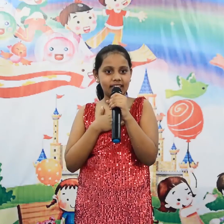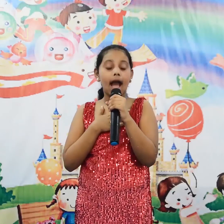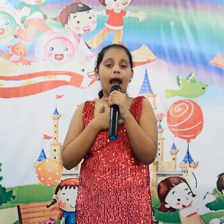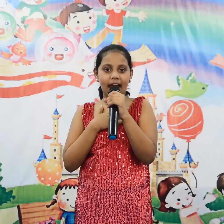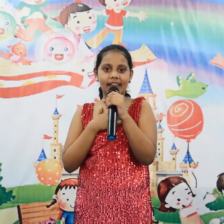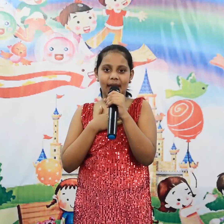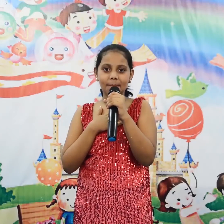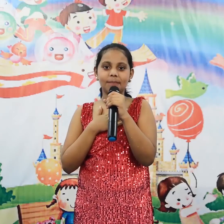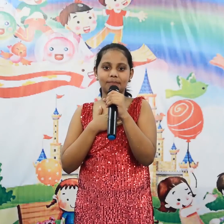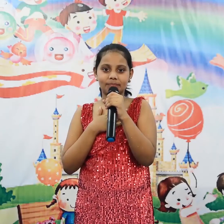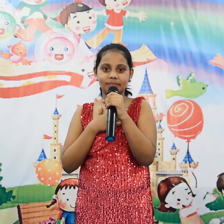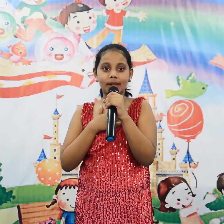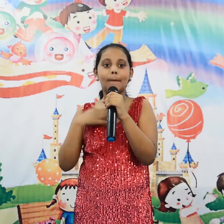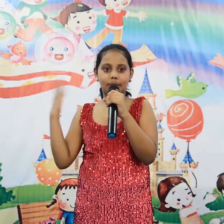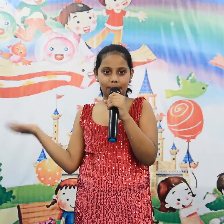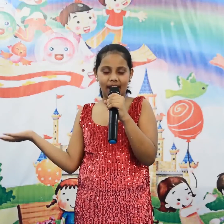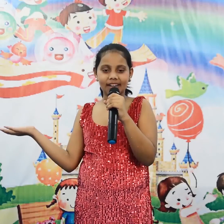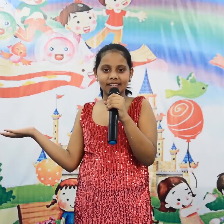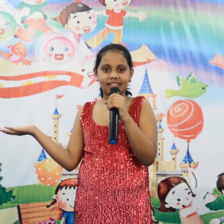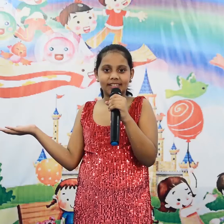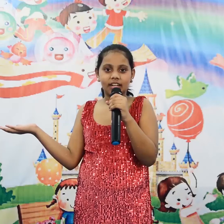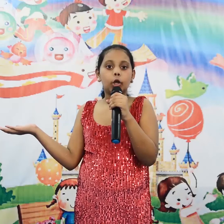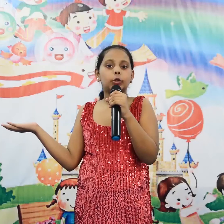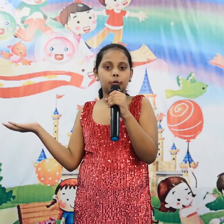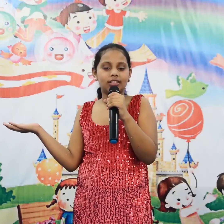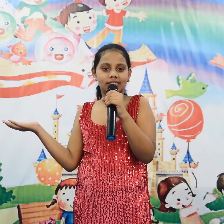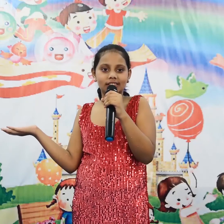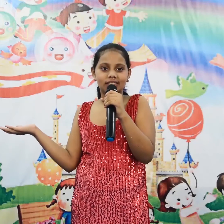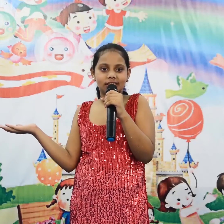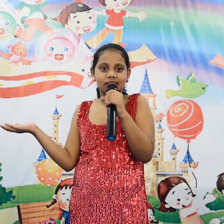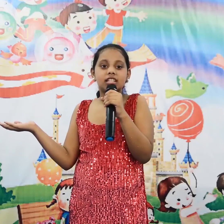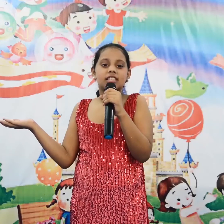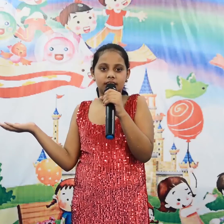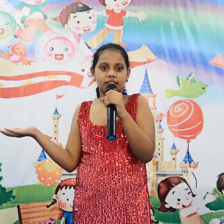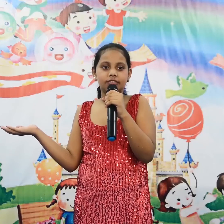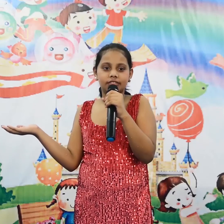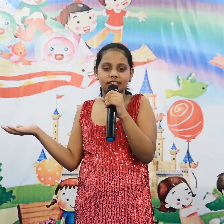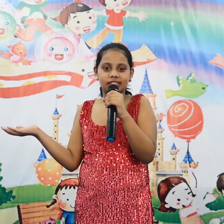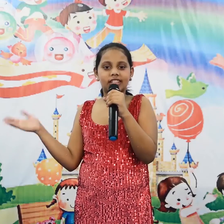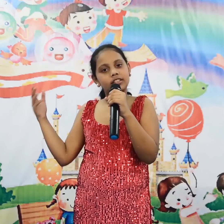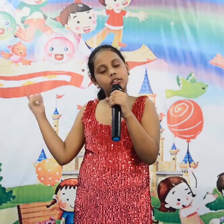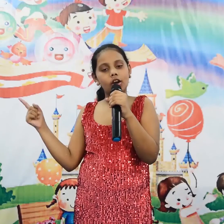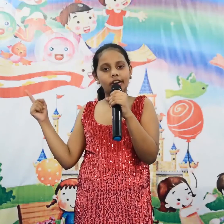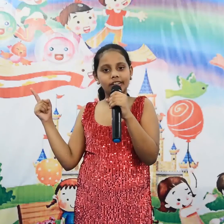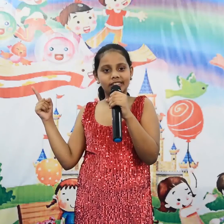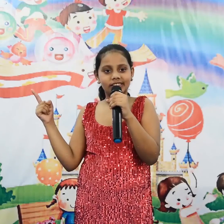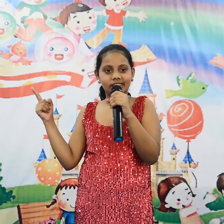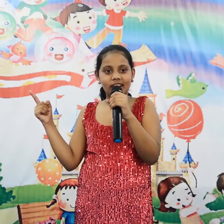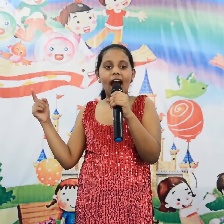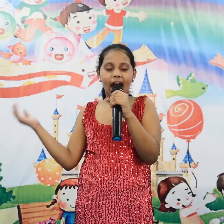me. I am prepared to serve